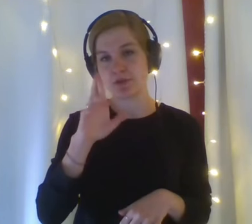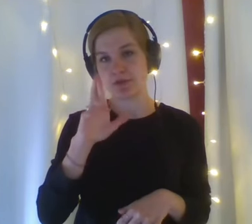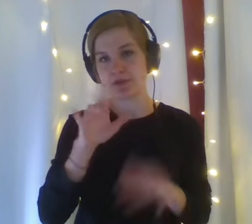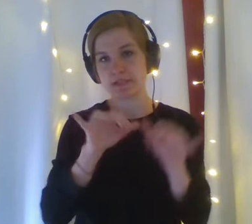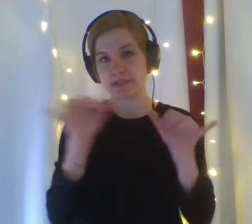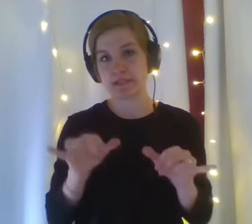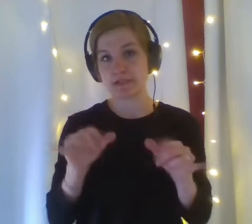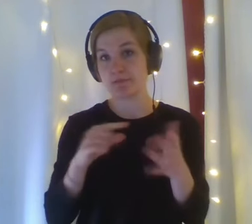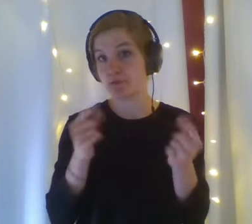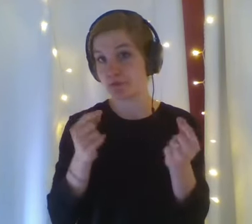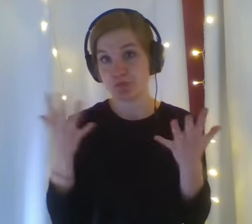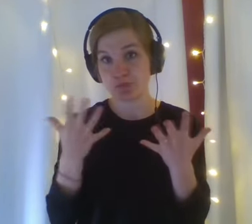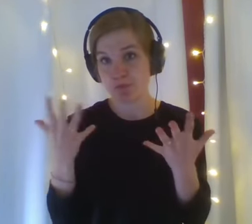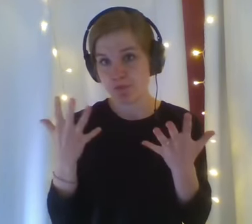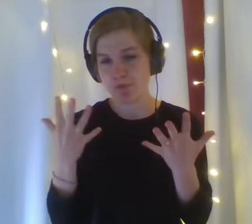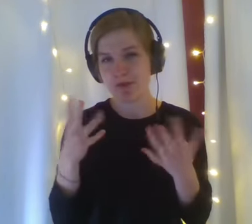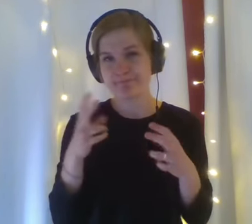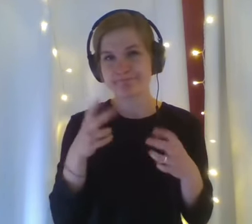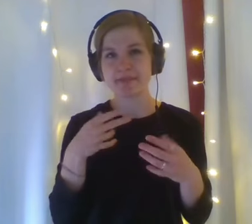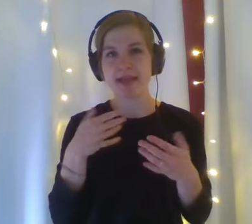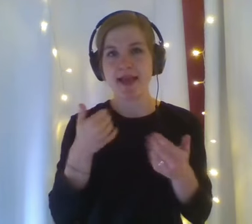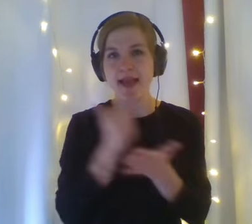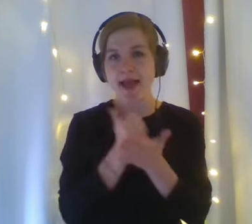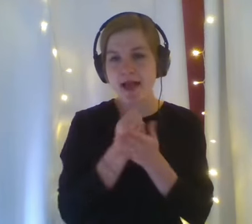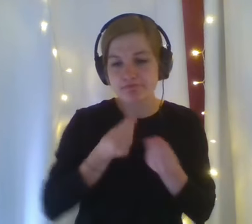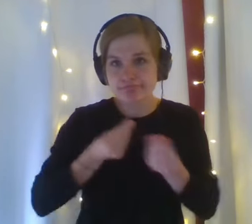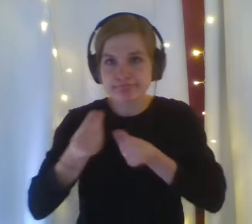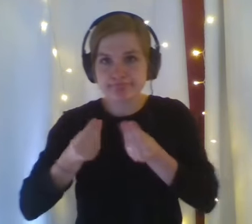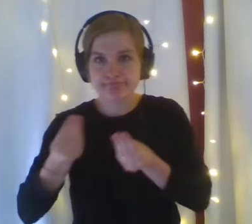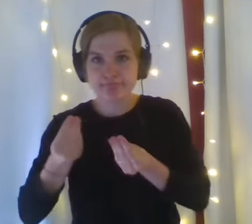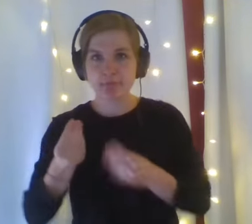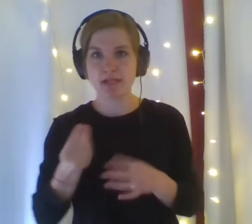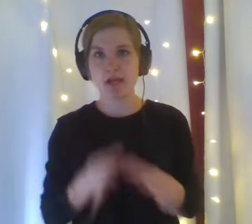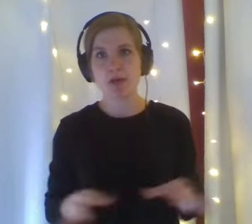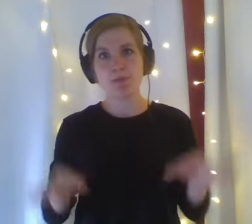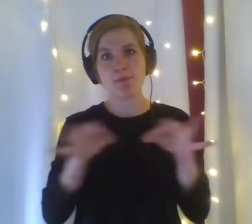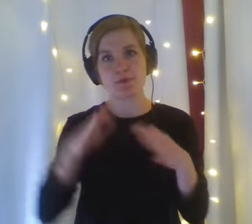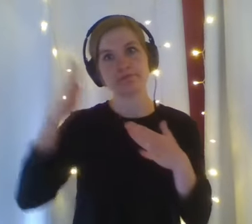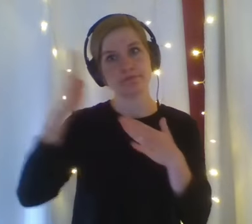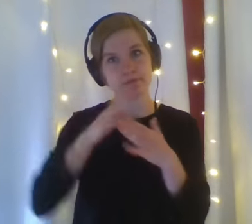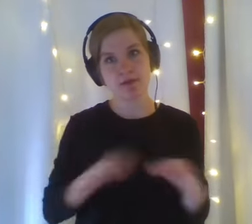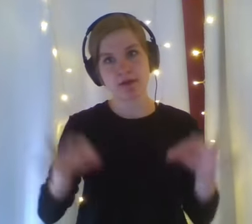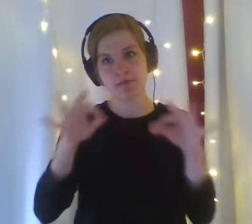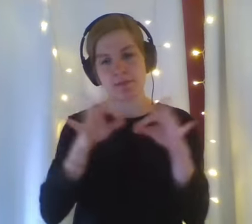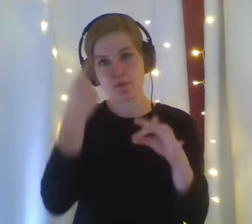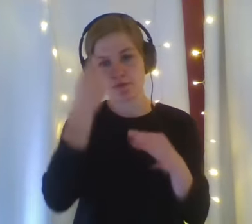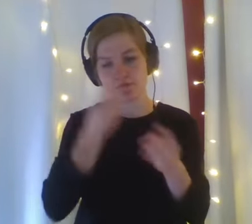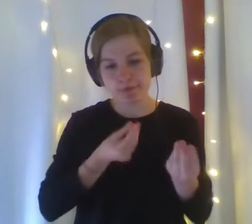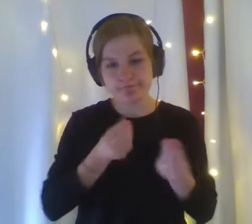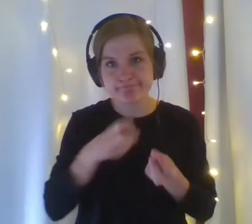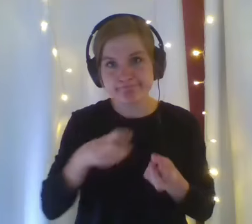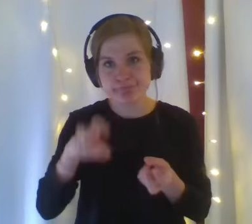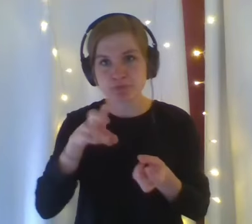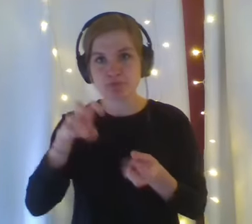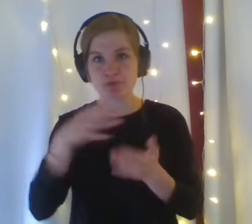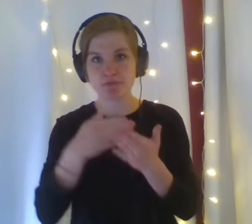the cardiovascular system is the most important system in terms of carrying things around in your body. We have to talk just